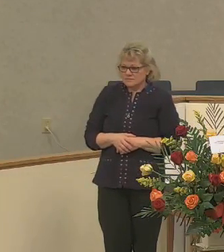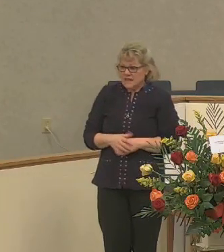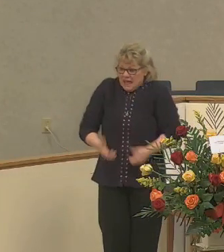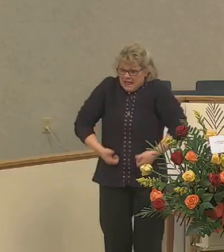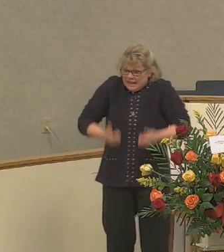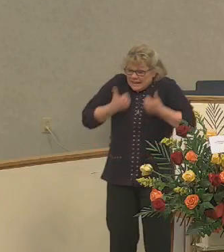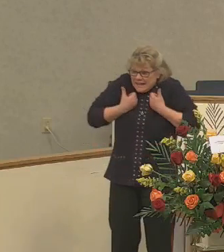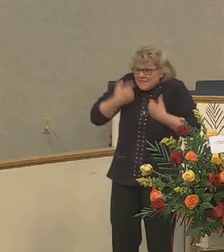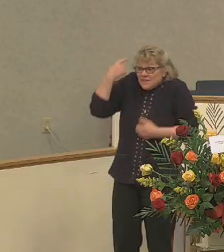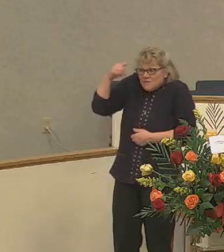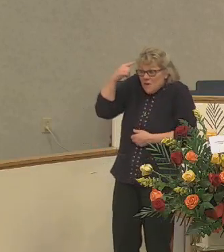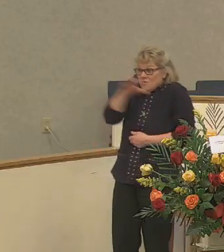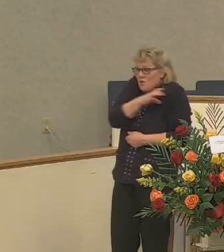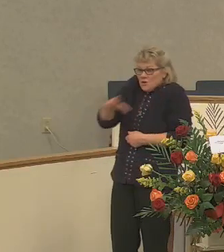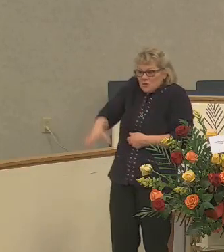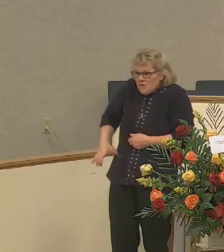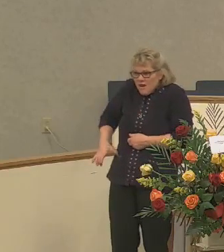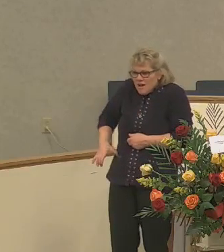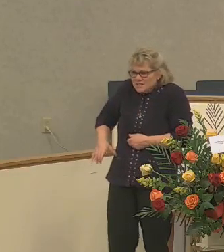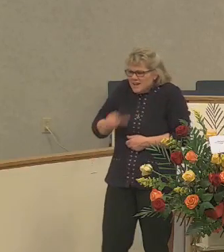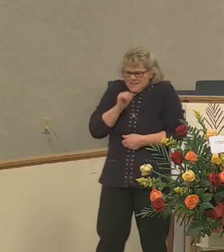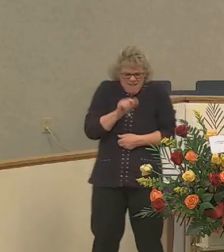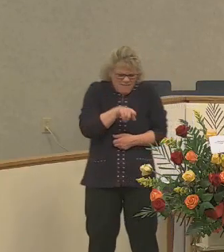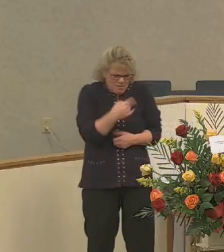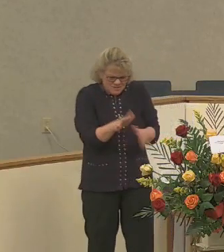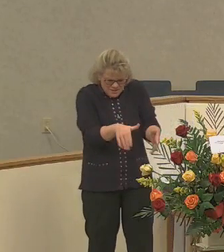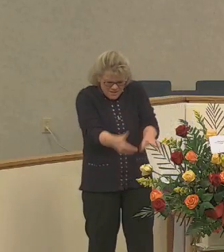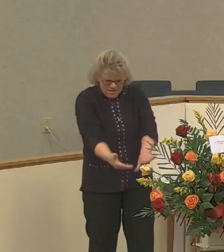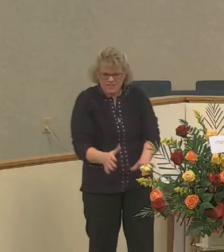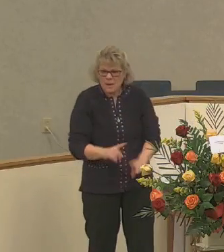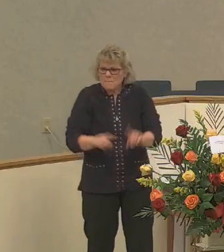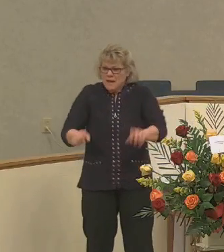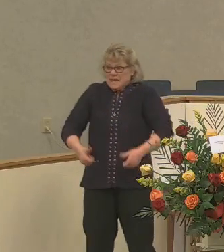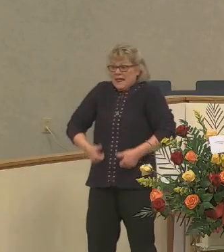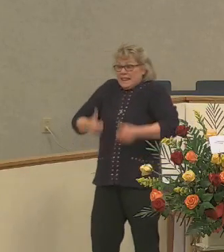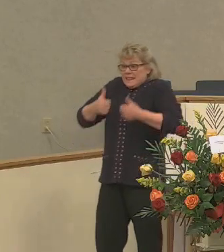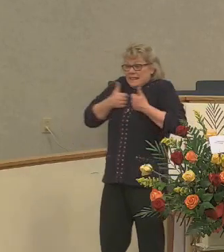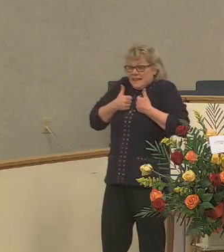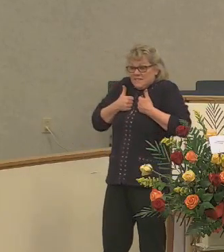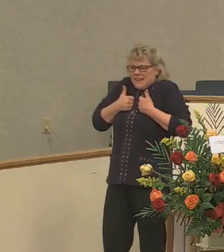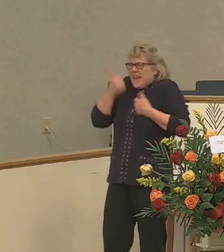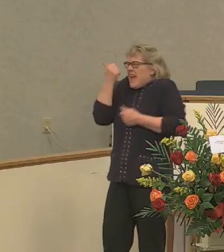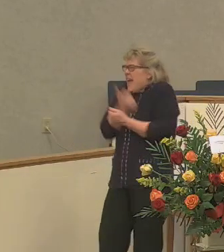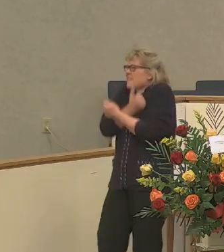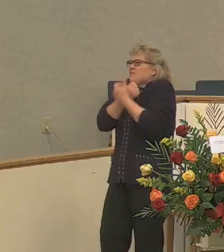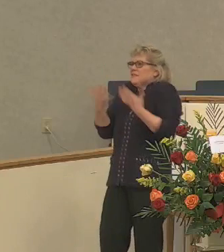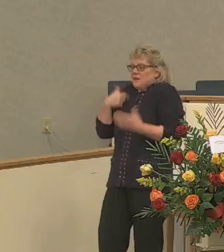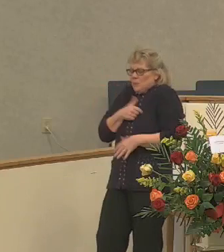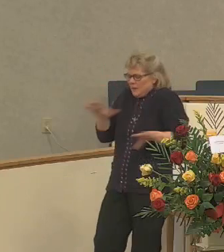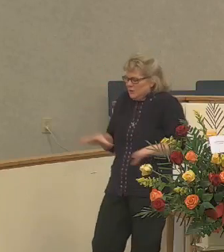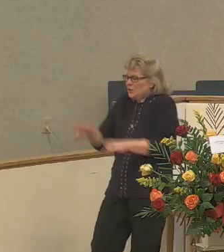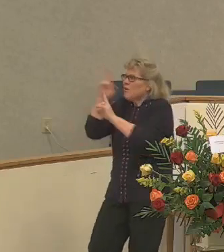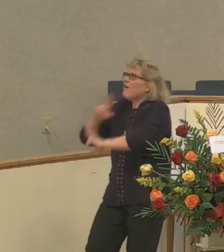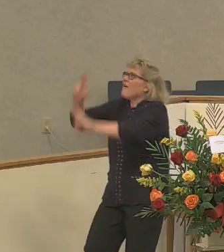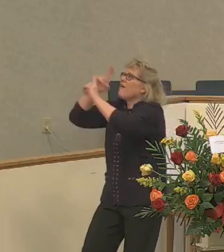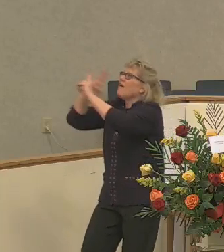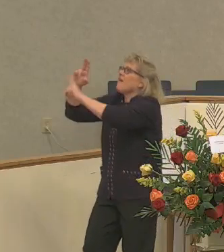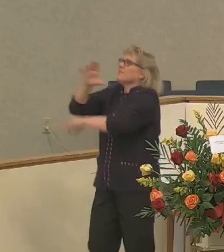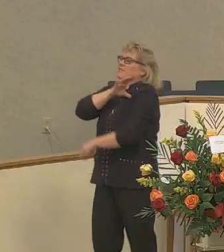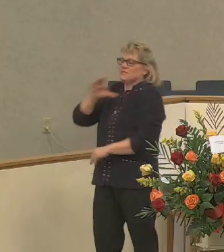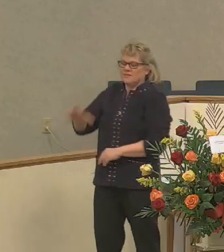Living for Christ, hey, not just at death, but living at every point in life for